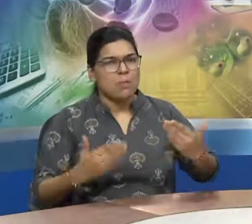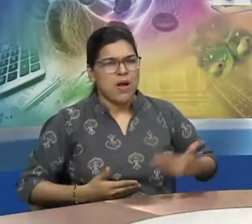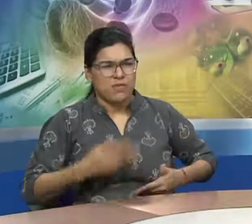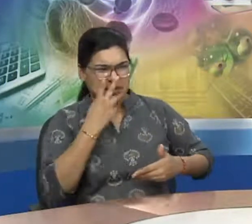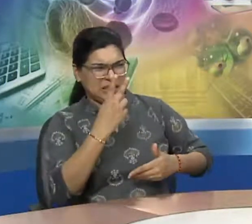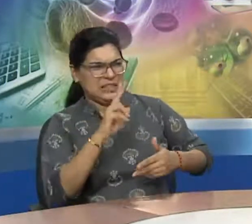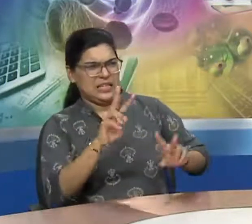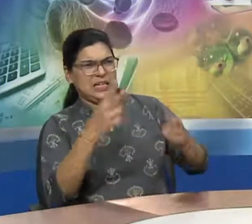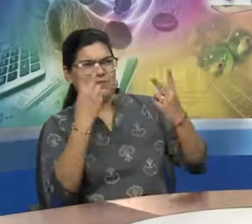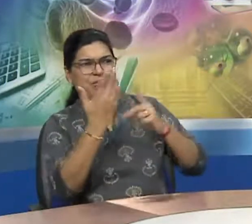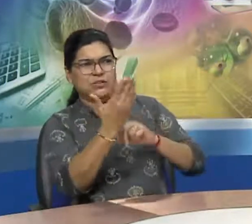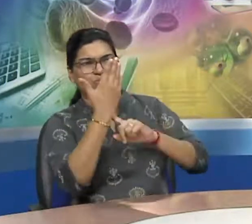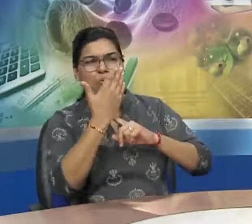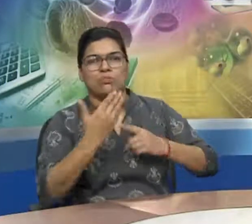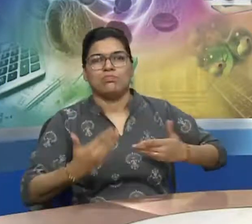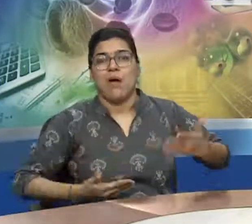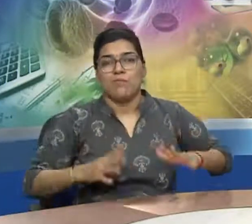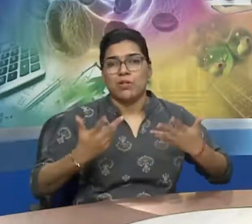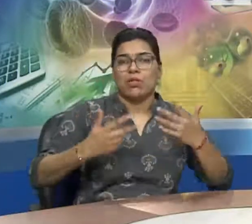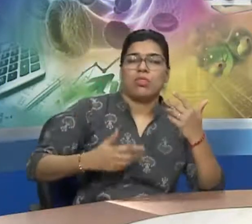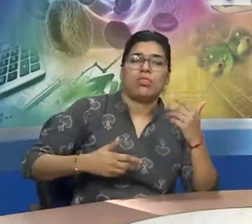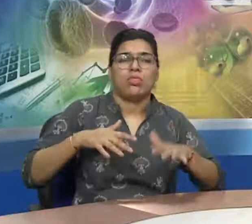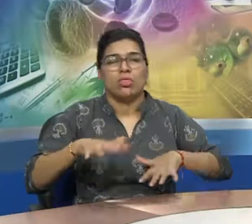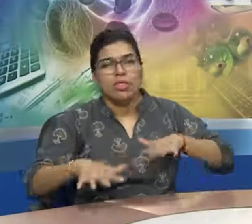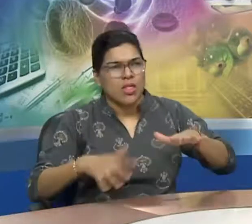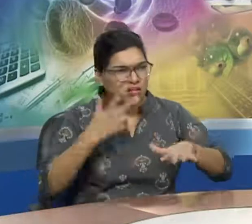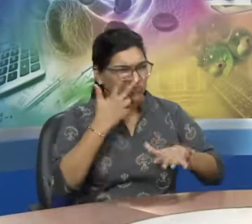If the word miss is put there, misbehave.